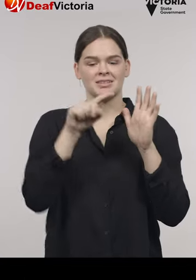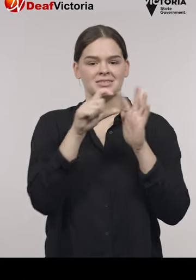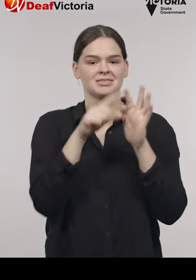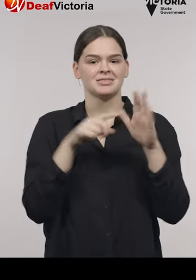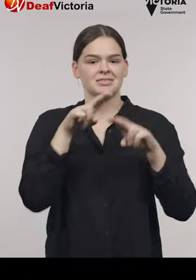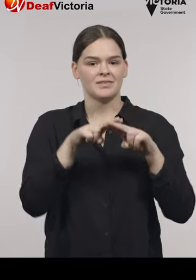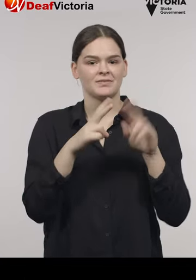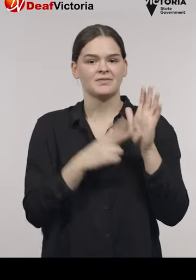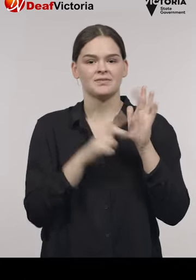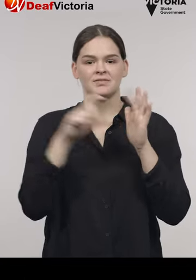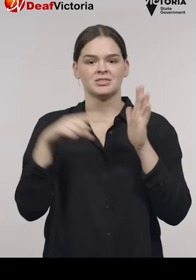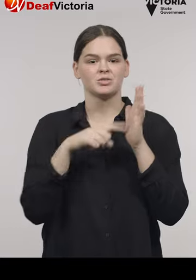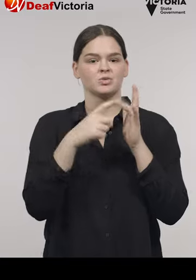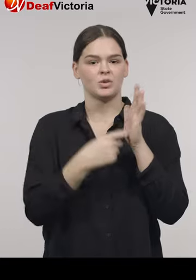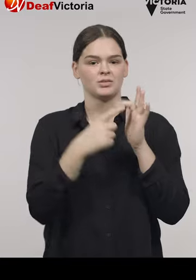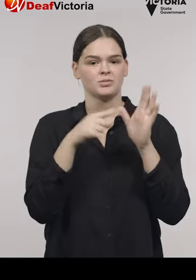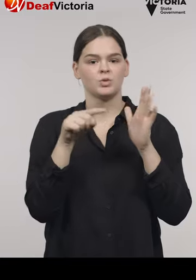.org.au.